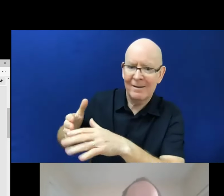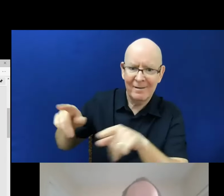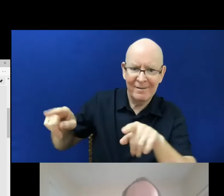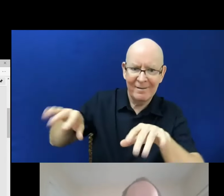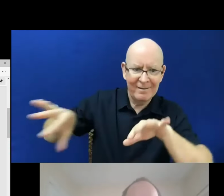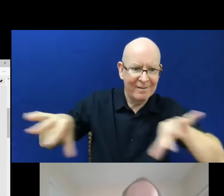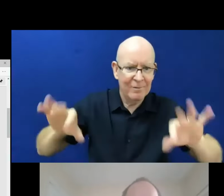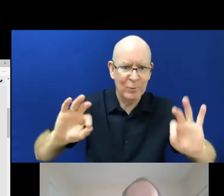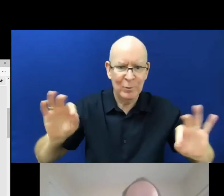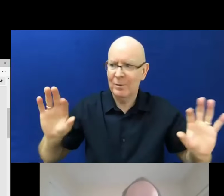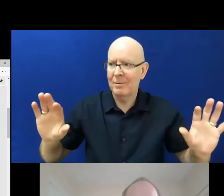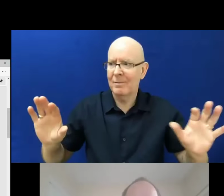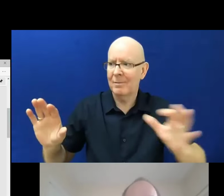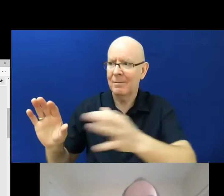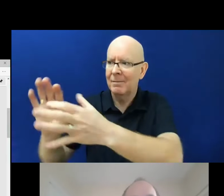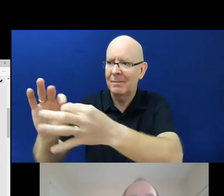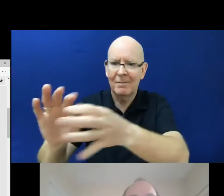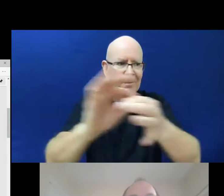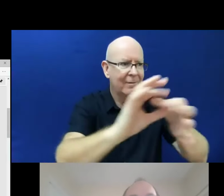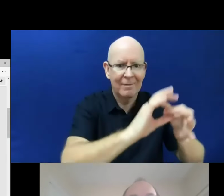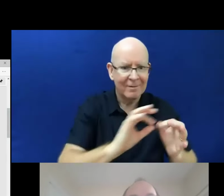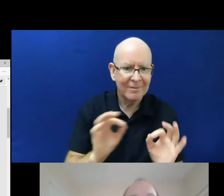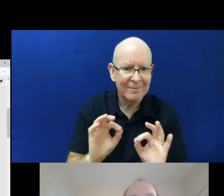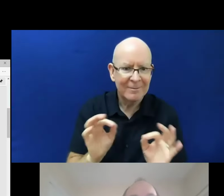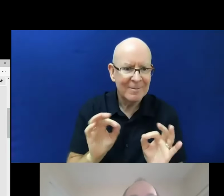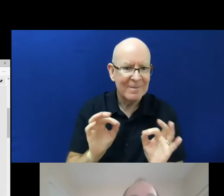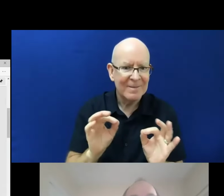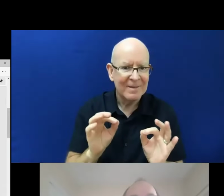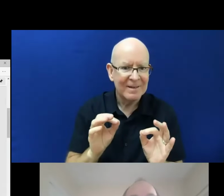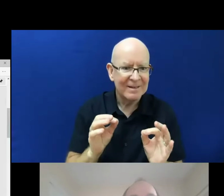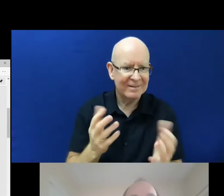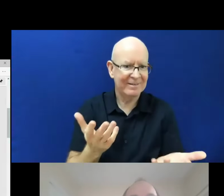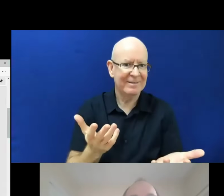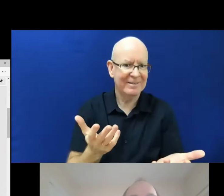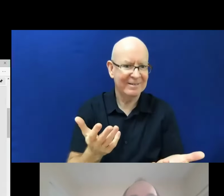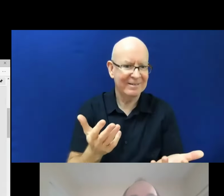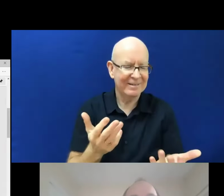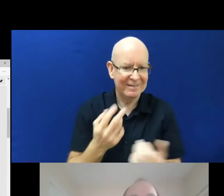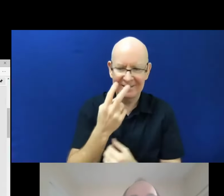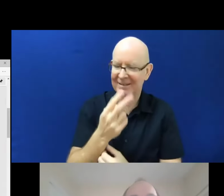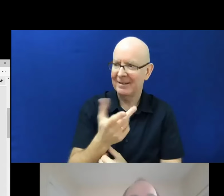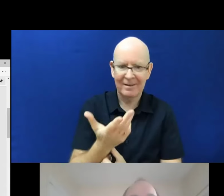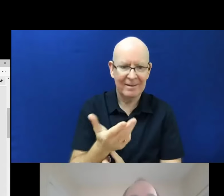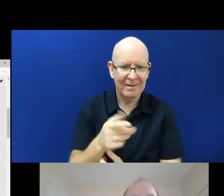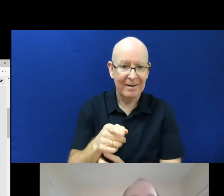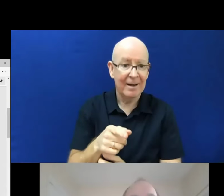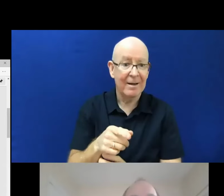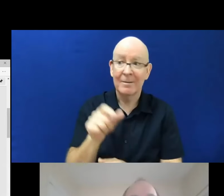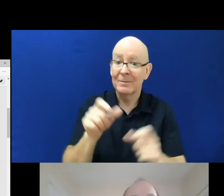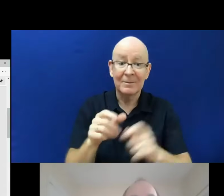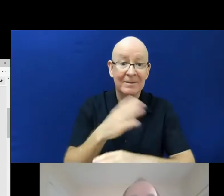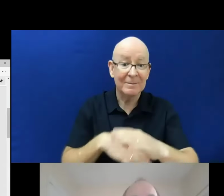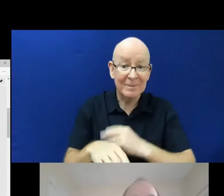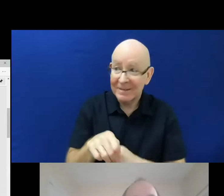to grave, and how the different provisions that have been set up in particular sectors like education and